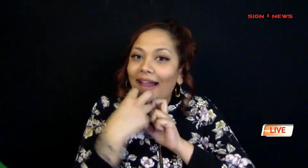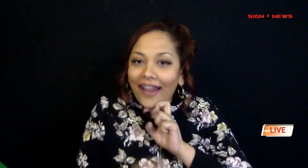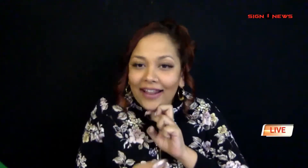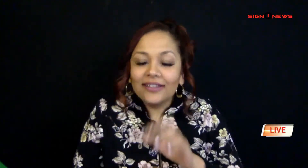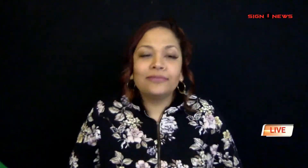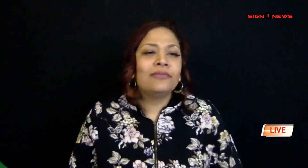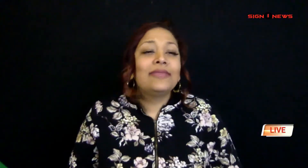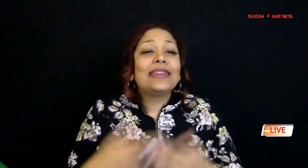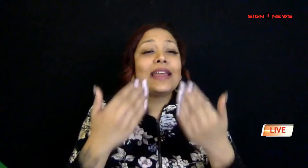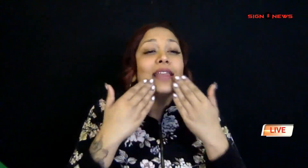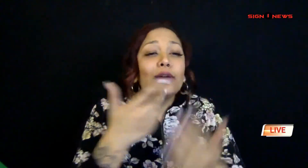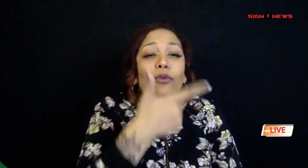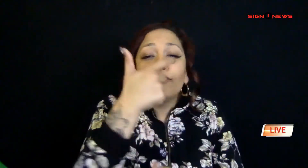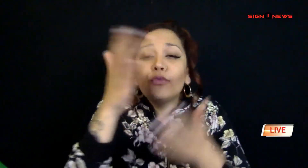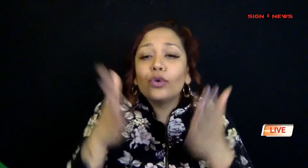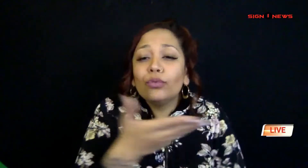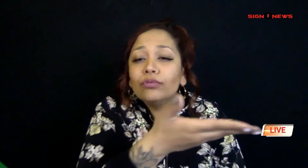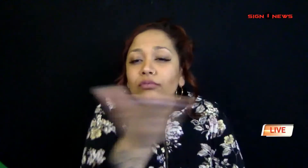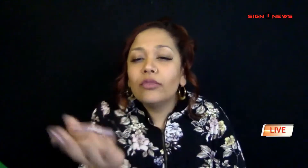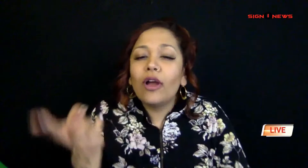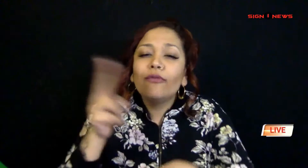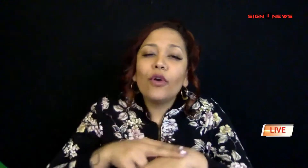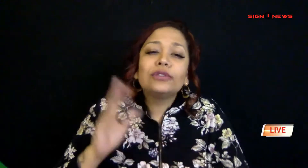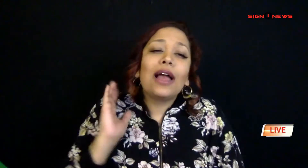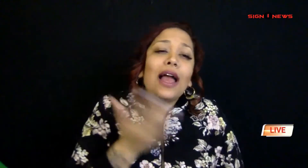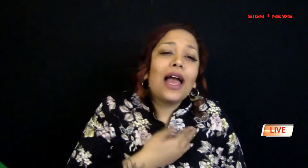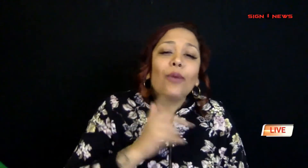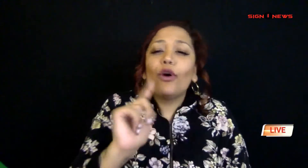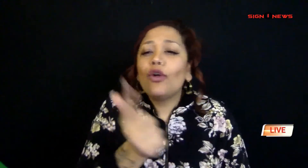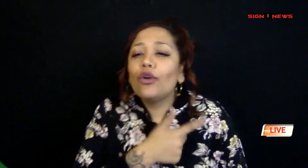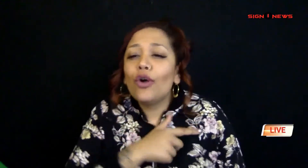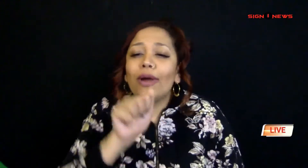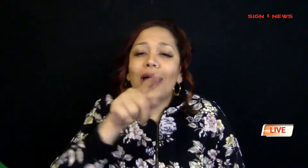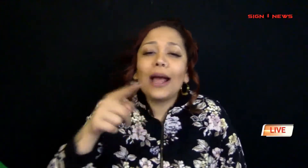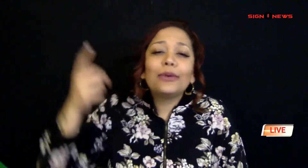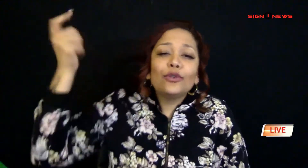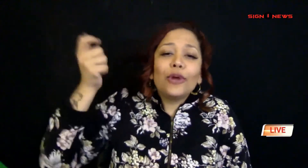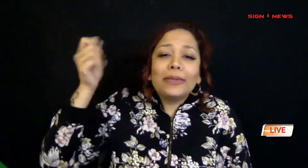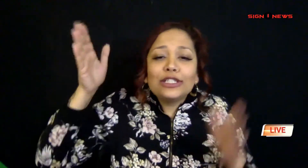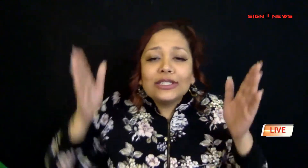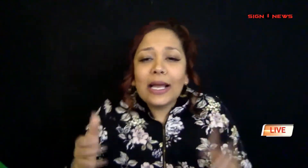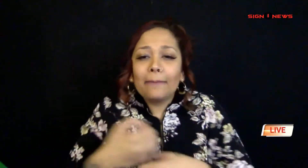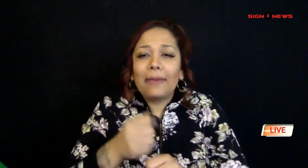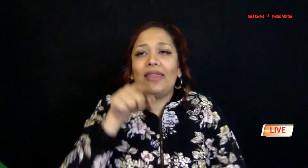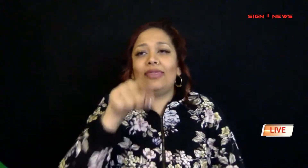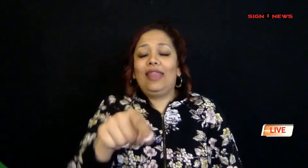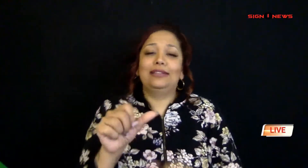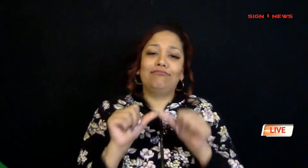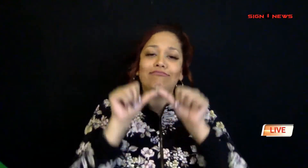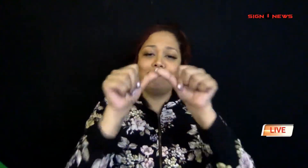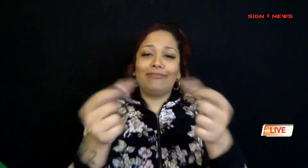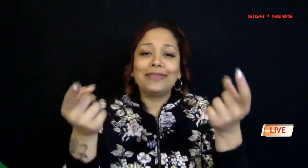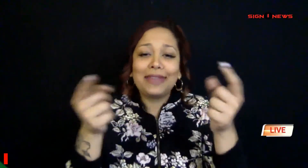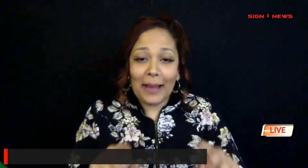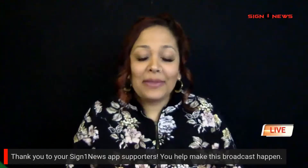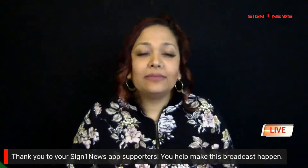thoroughly enjoyed chatting with you today. Wow. And thank you to our viewers.